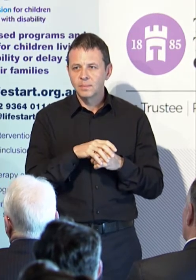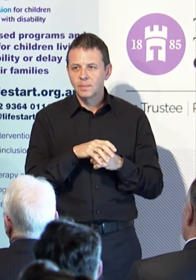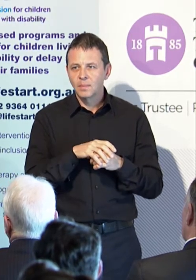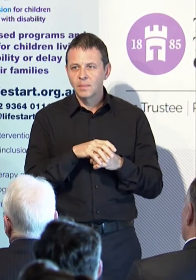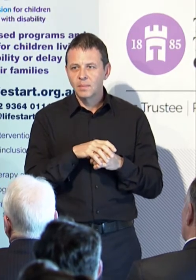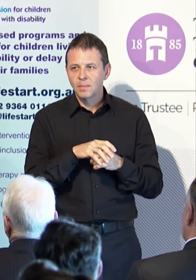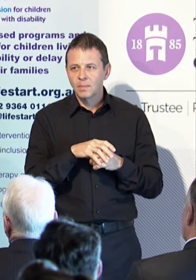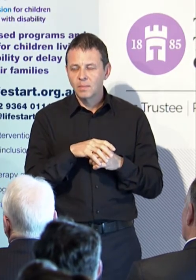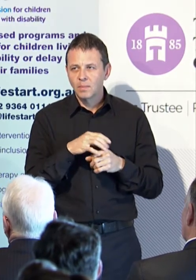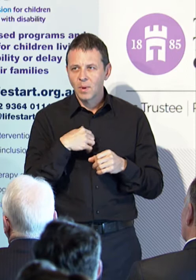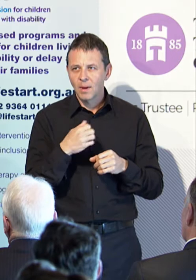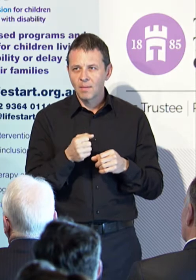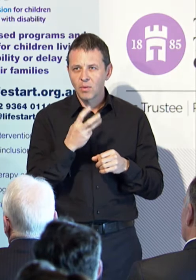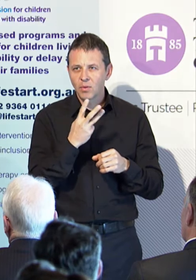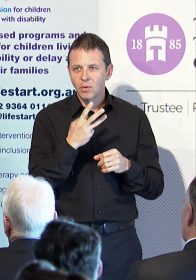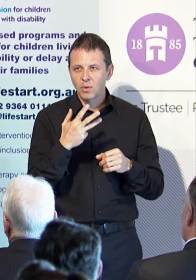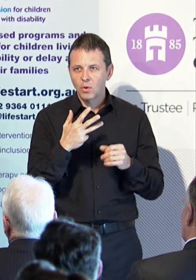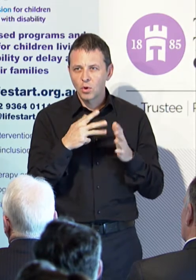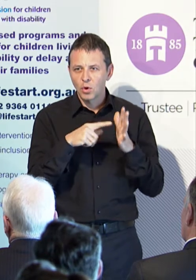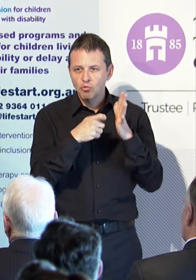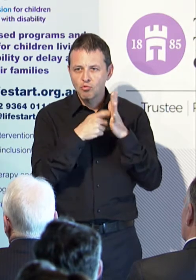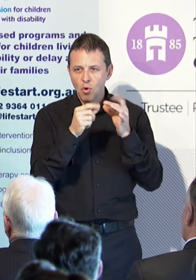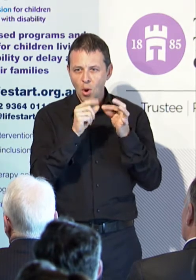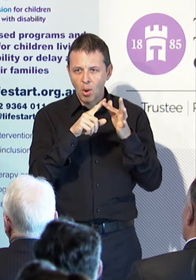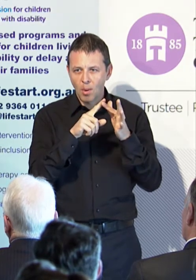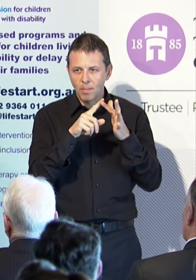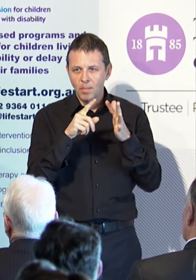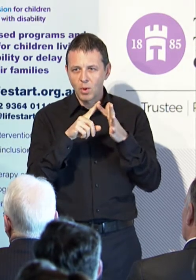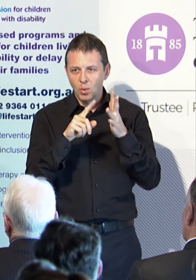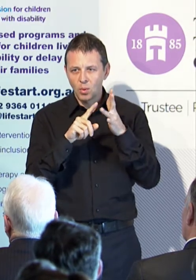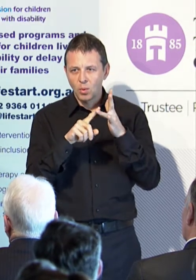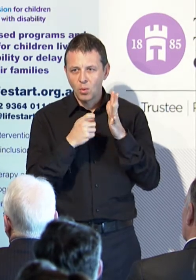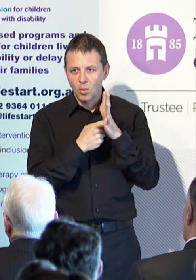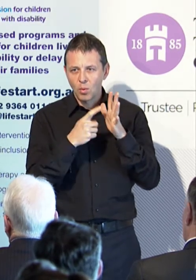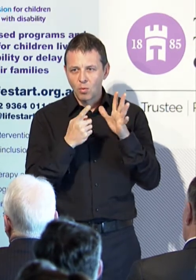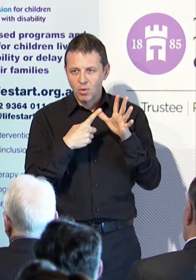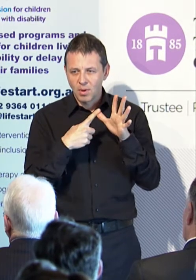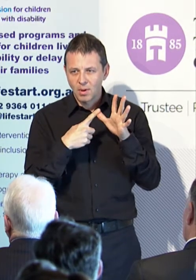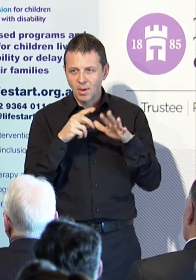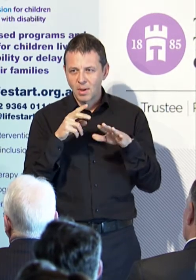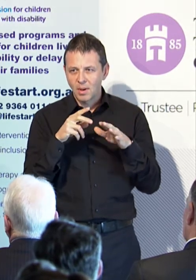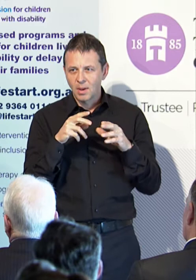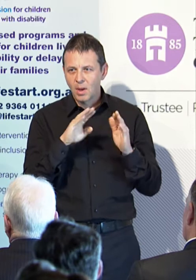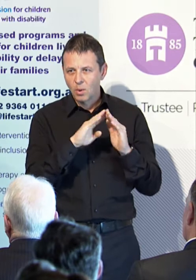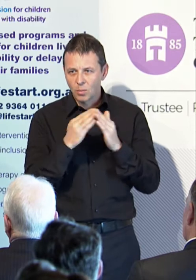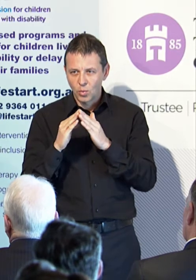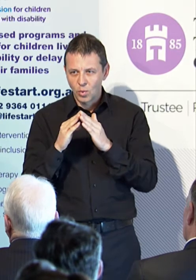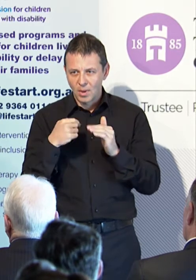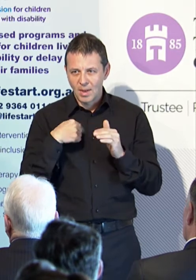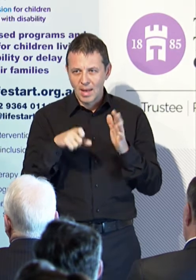have 29 tribes of the Eora Nation, and my clan are just one that make up those